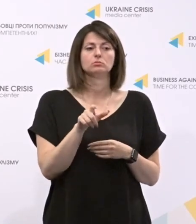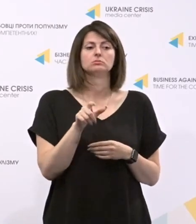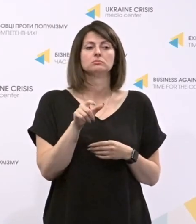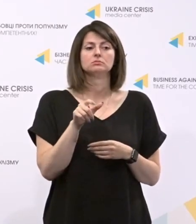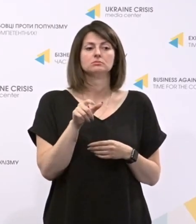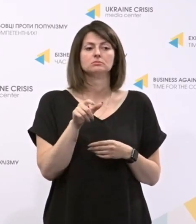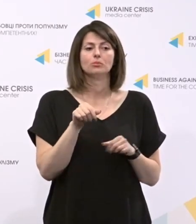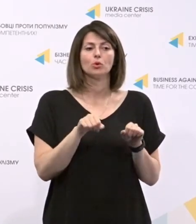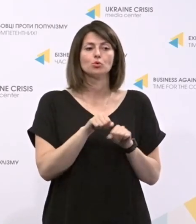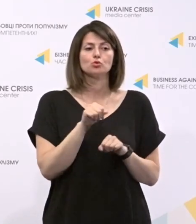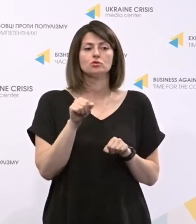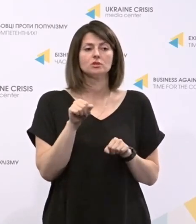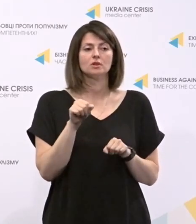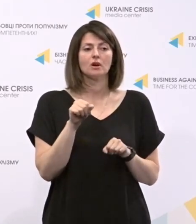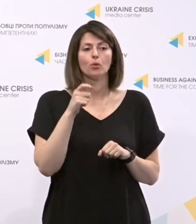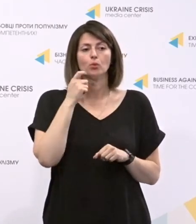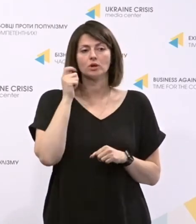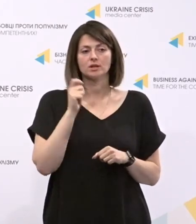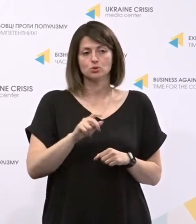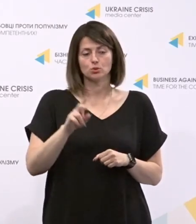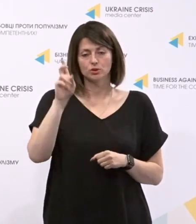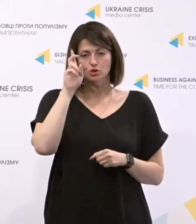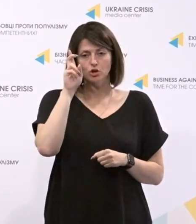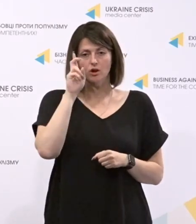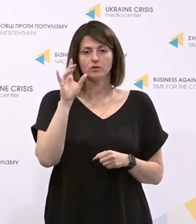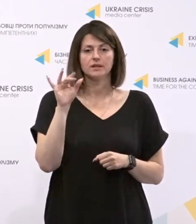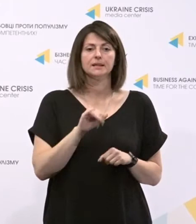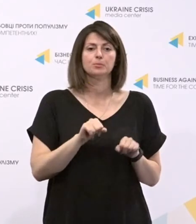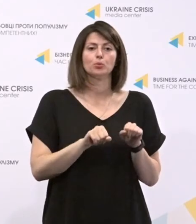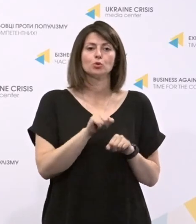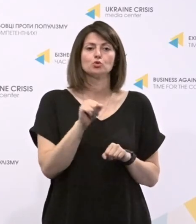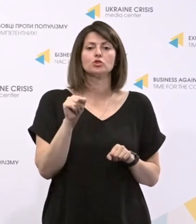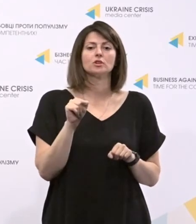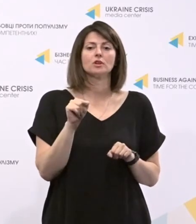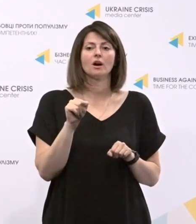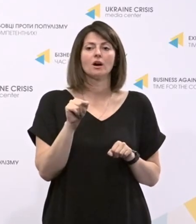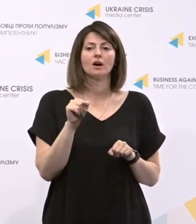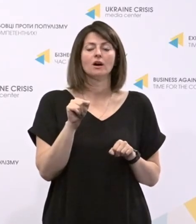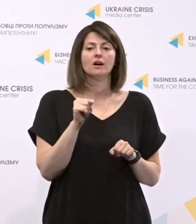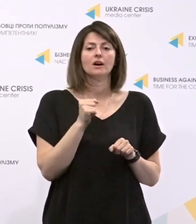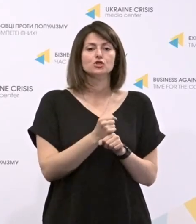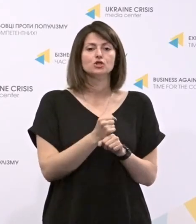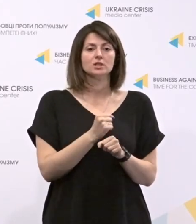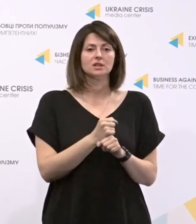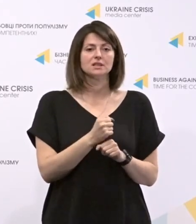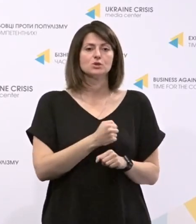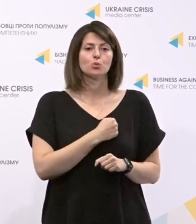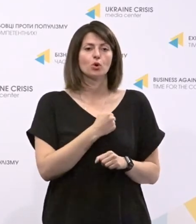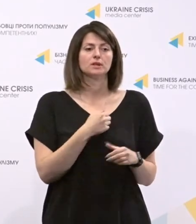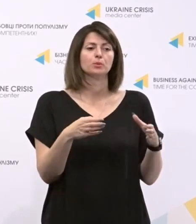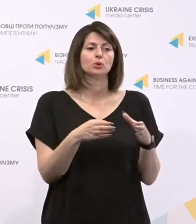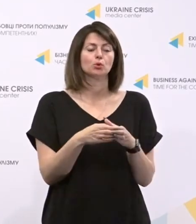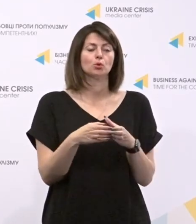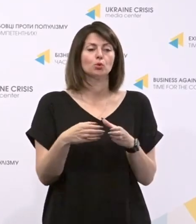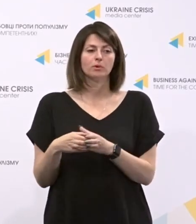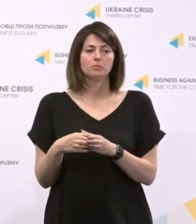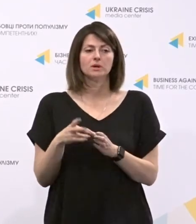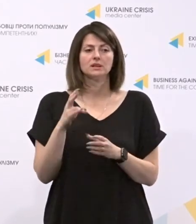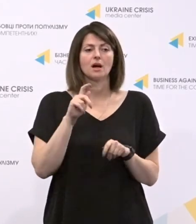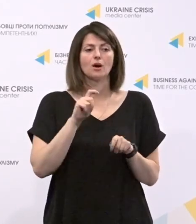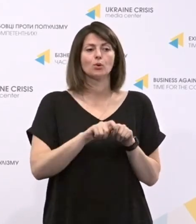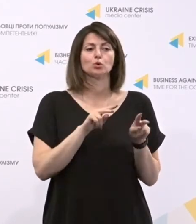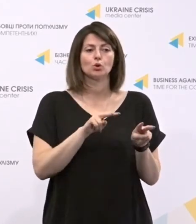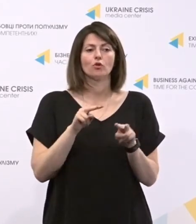those committed by the armed groups on armed group controlled territory, and those committed by the Russian Federation